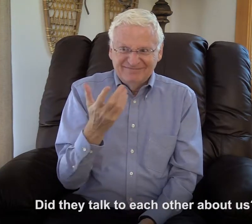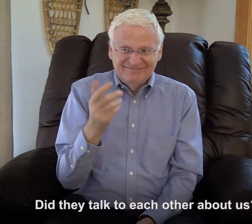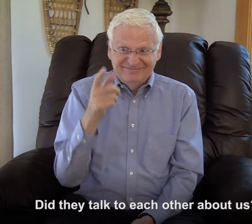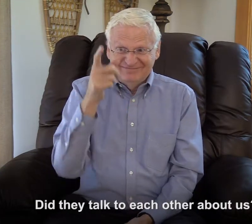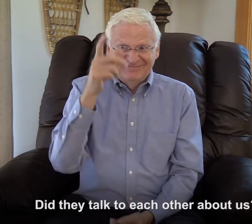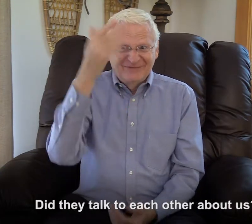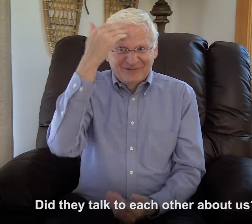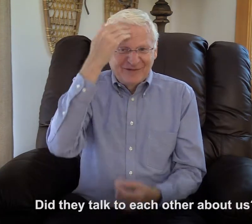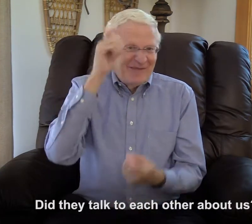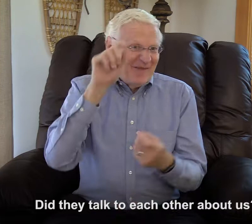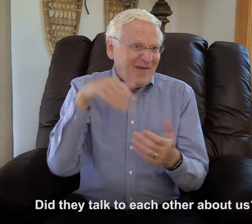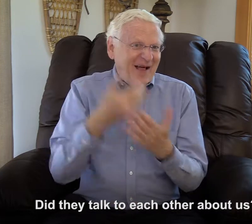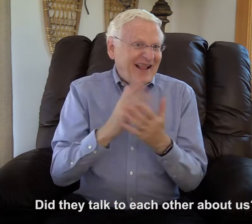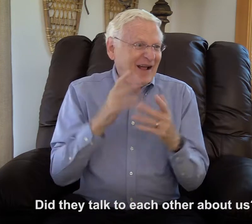Did they talk to each other about us?